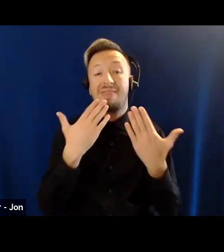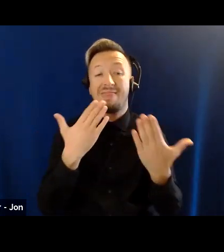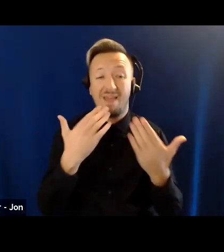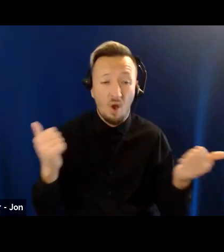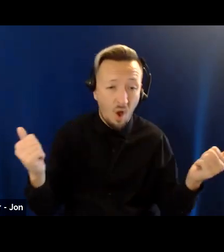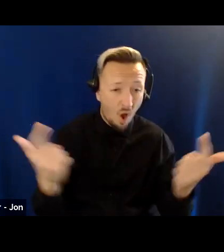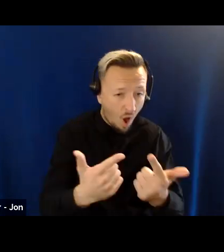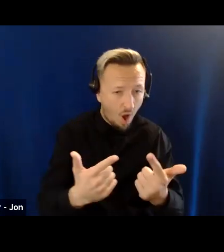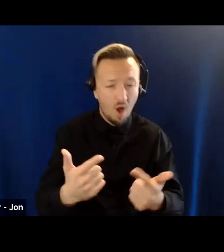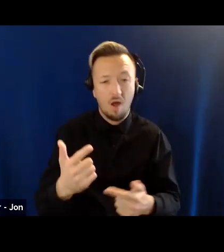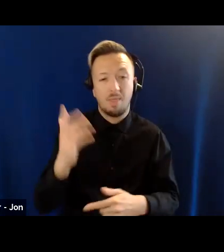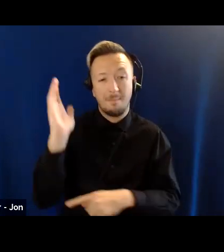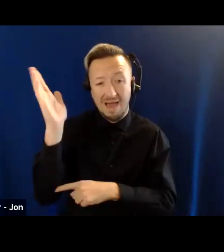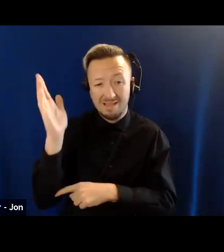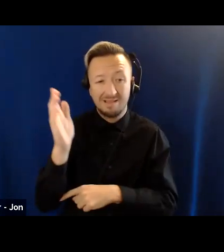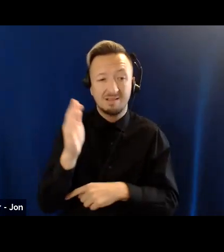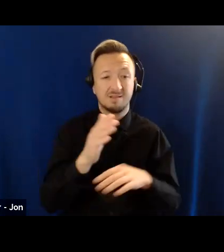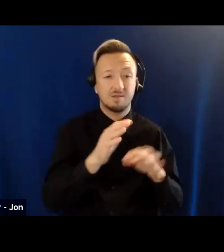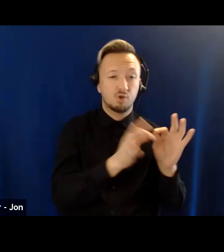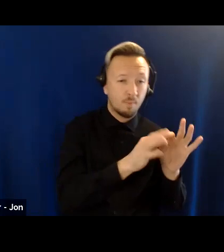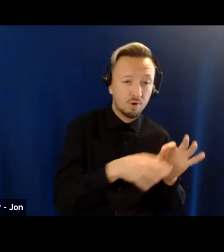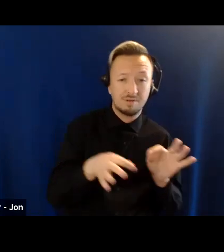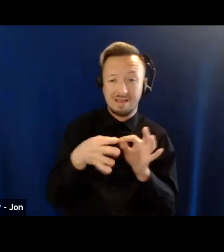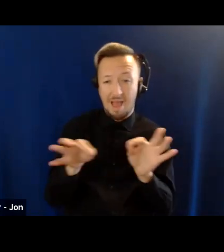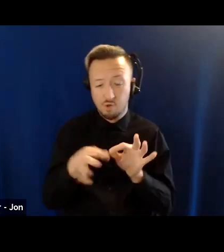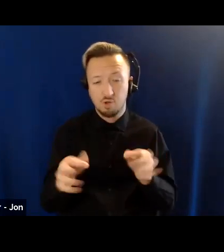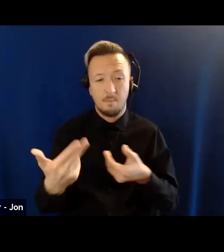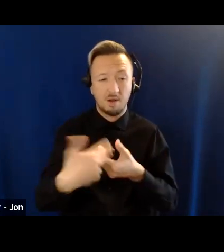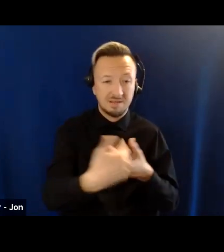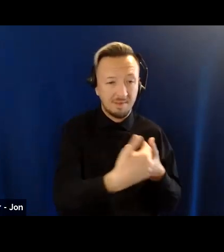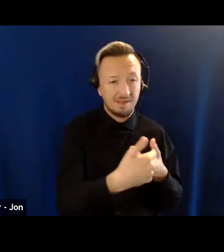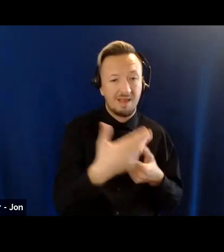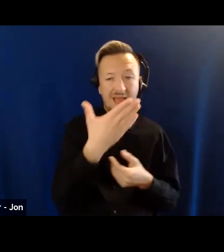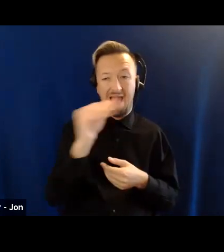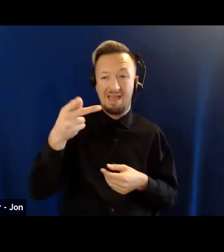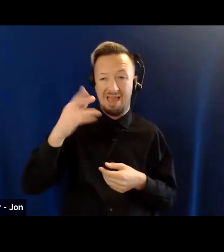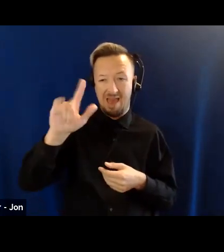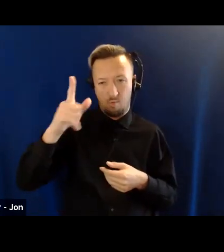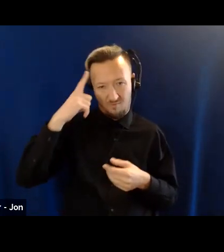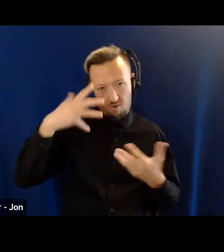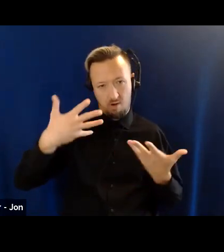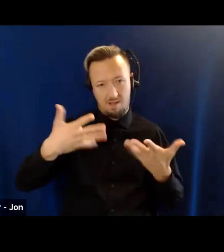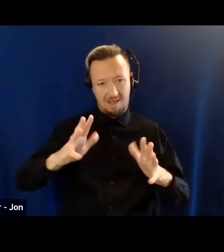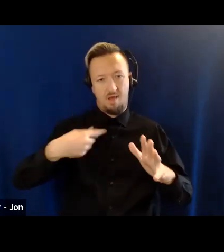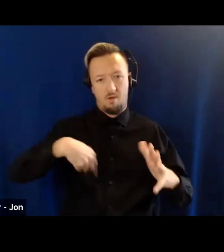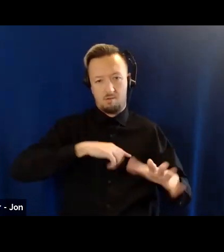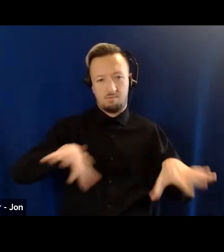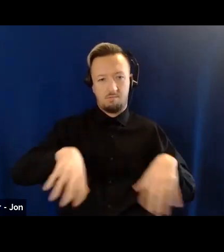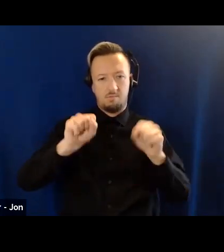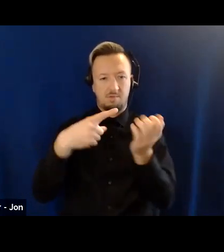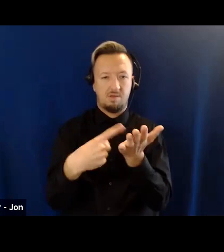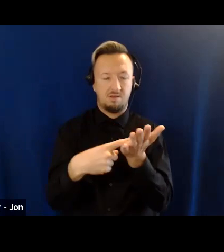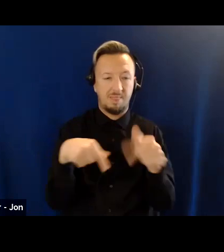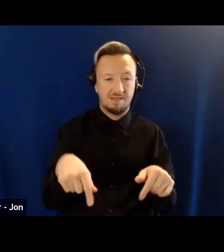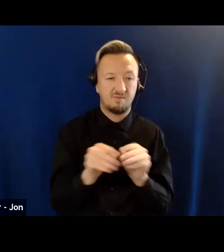all the attendees, the interpreters, the captioner, and April for holding this very important conversation. April,